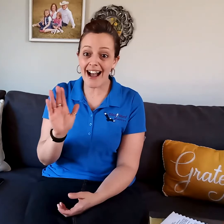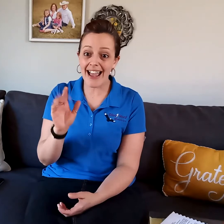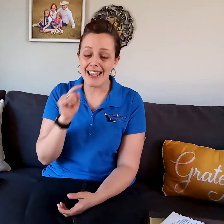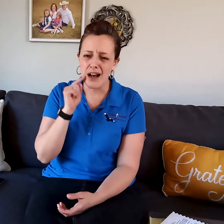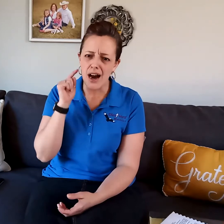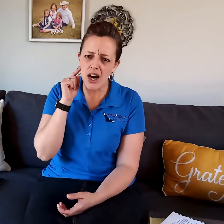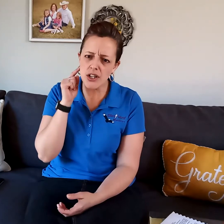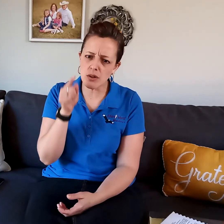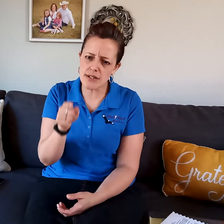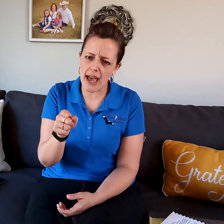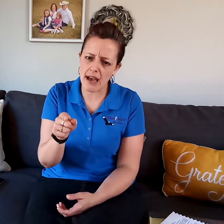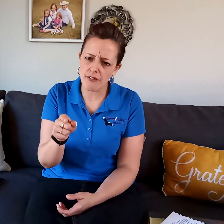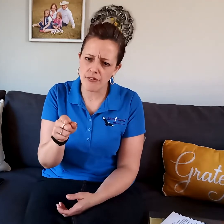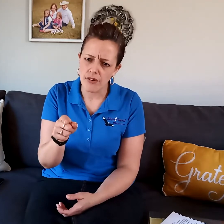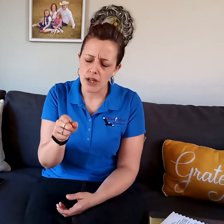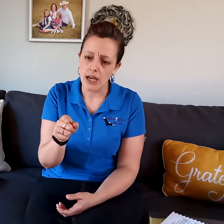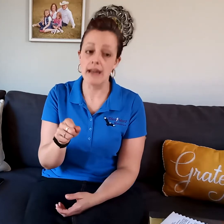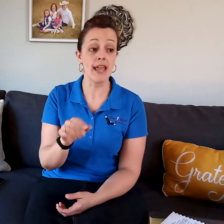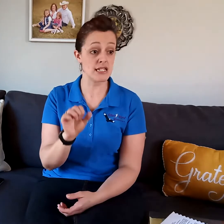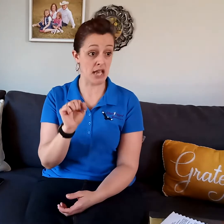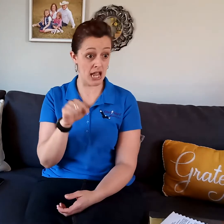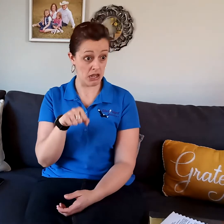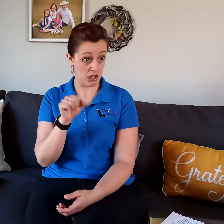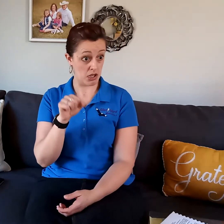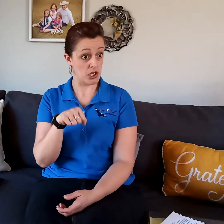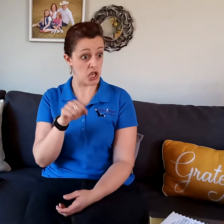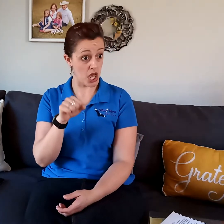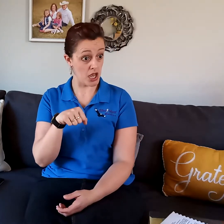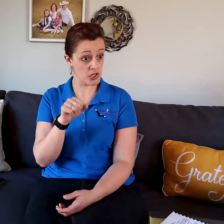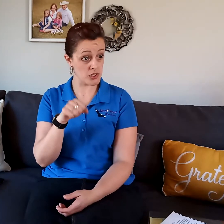hi, are you deaf? And they say, yes.